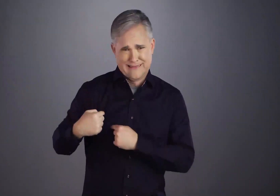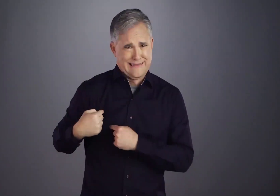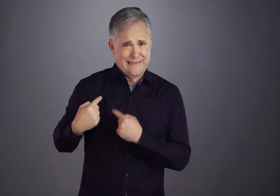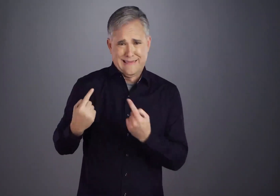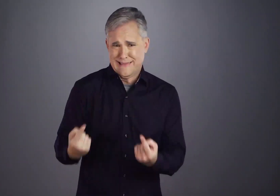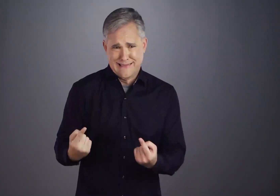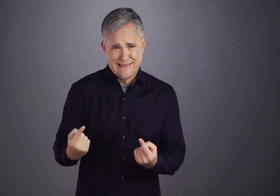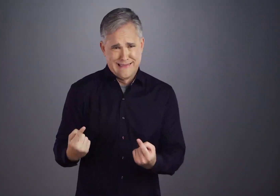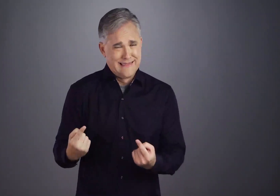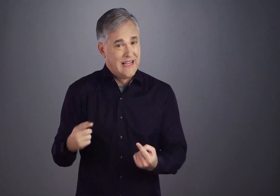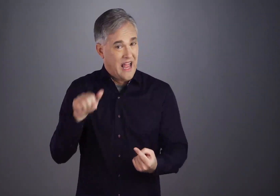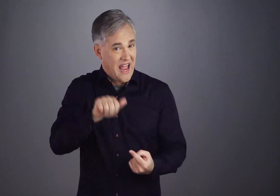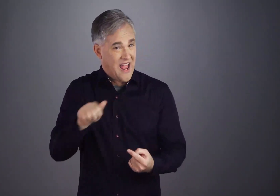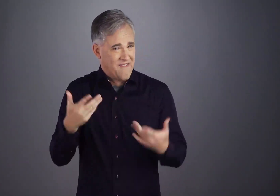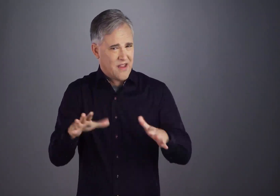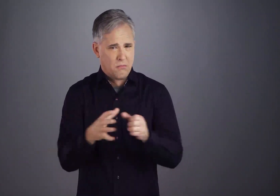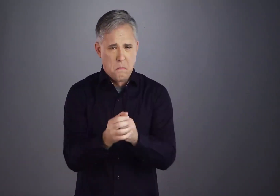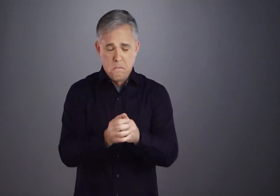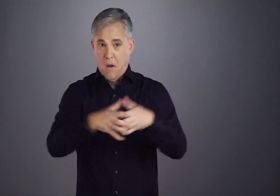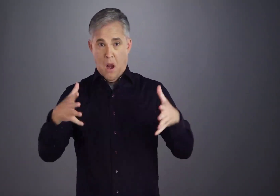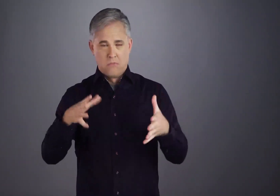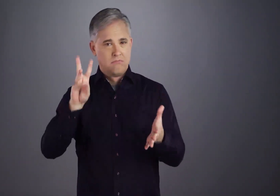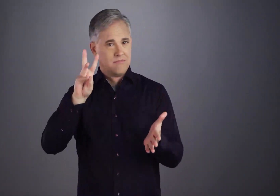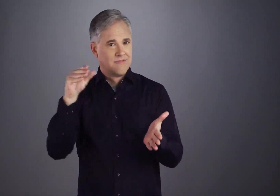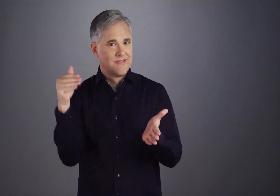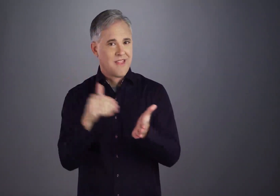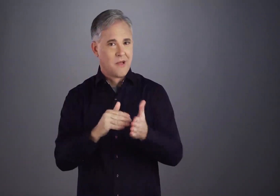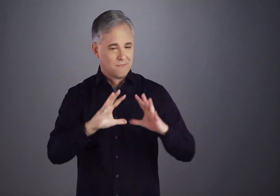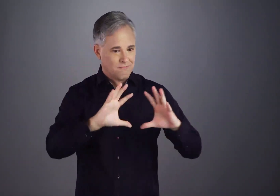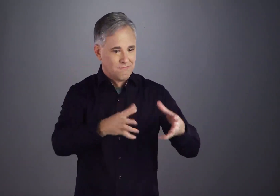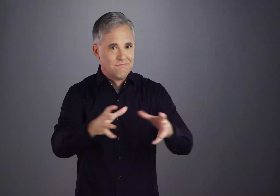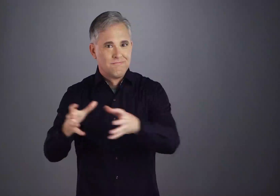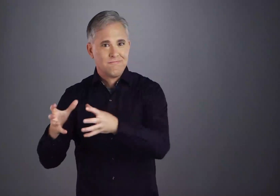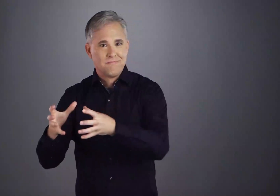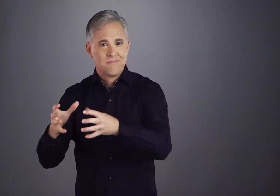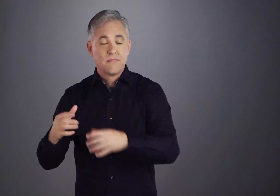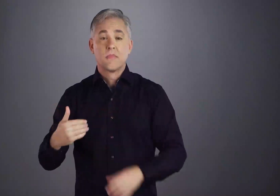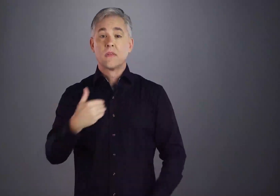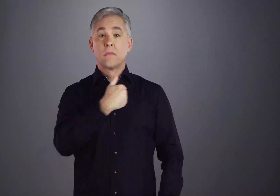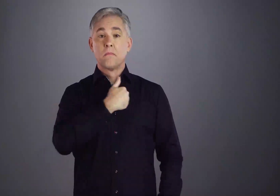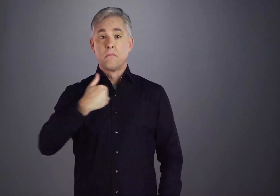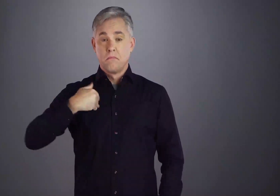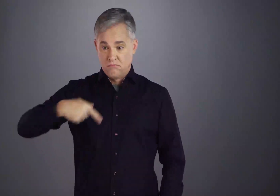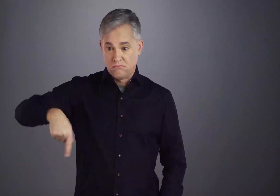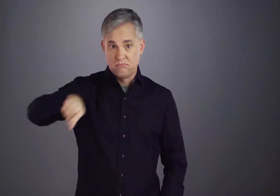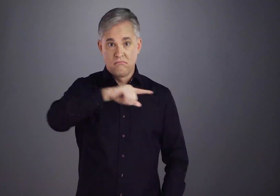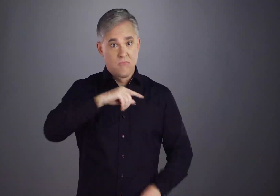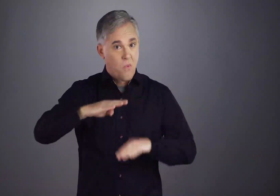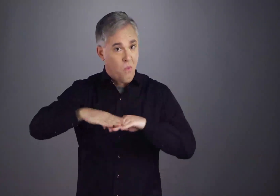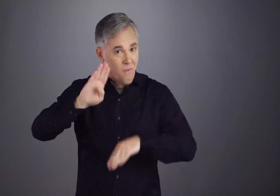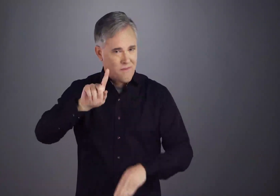brief space, Alcoholics Anonymous has mushroomed into nearly 6,000 groups whose membership is far